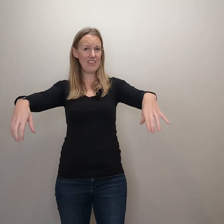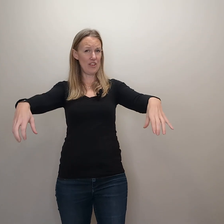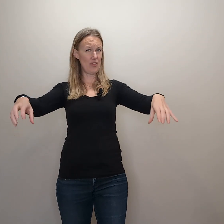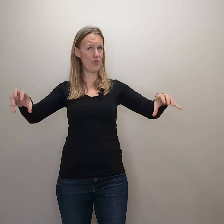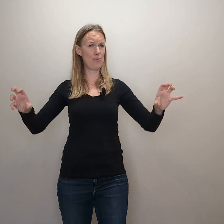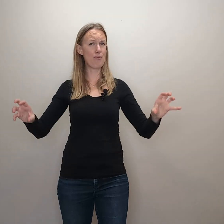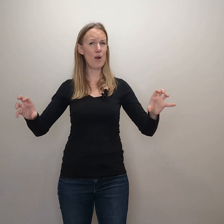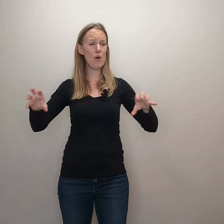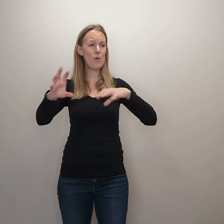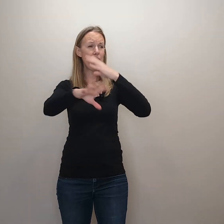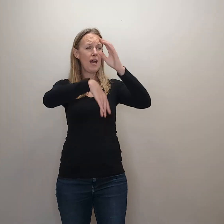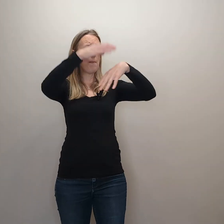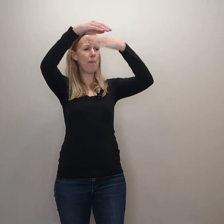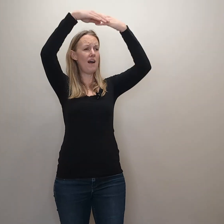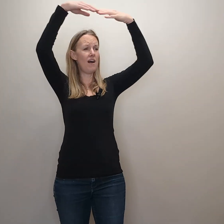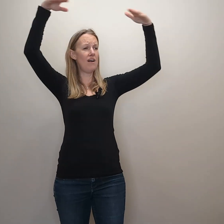the throne above,